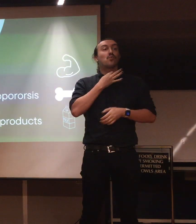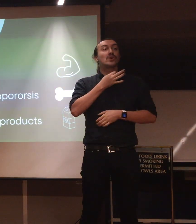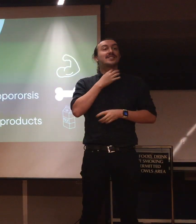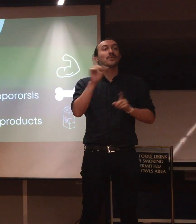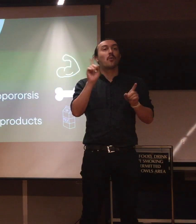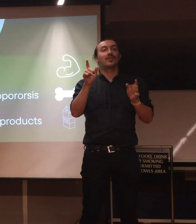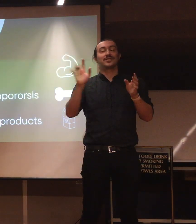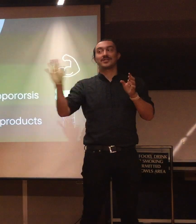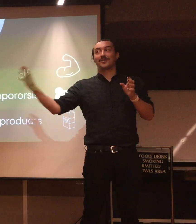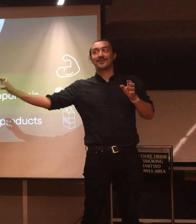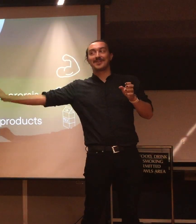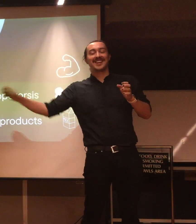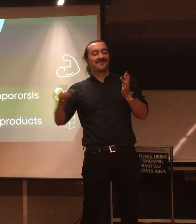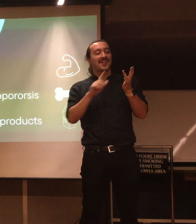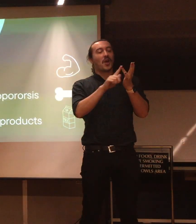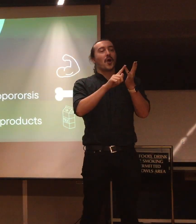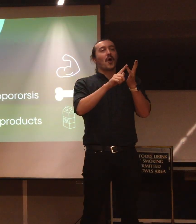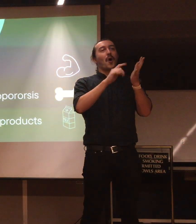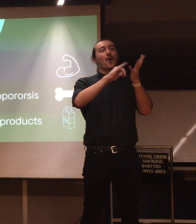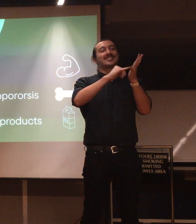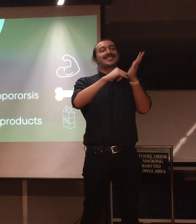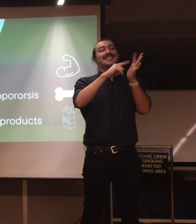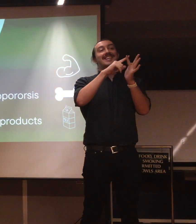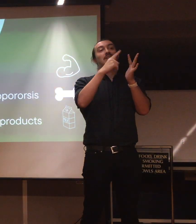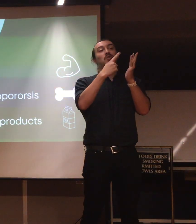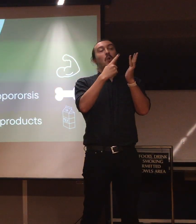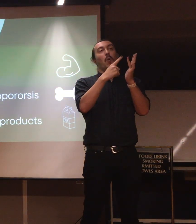osteoporosis. Just hold on with Yeah.